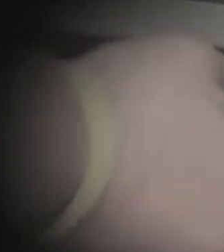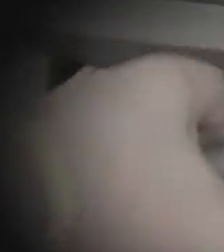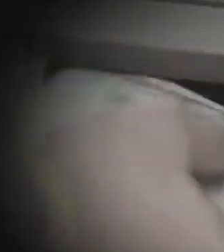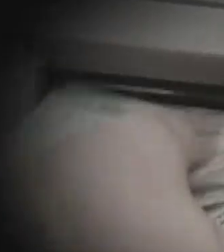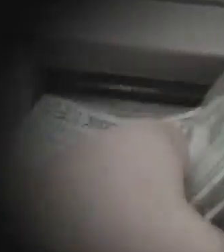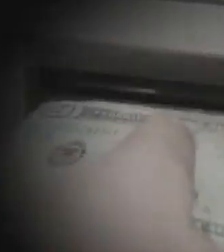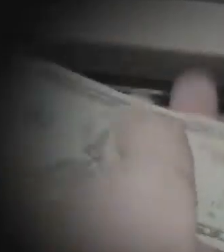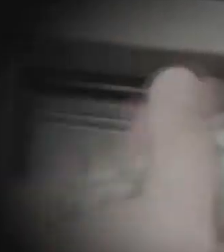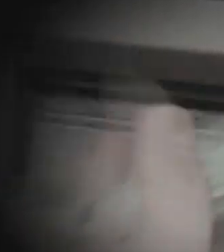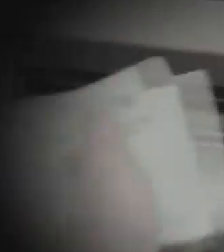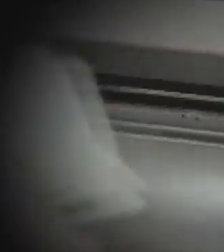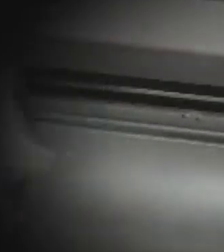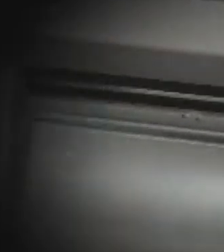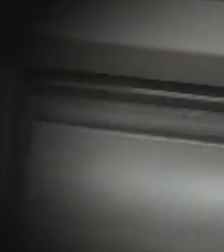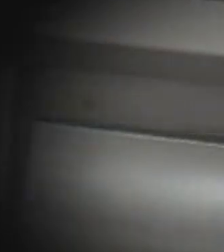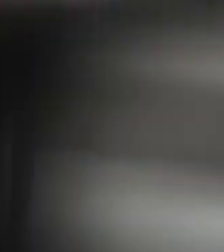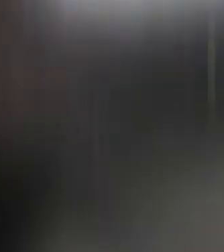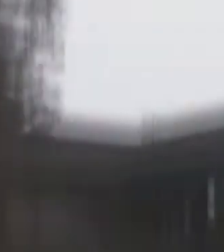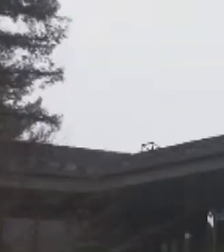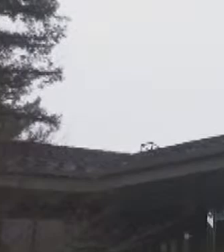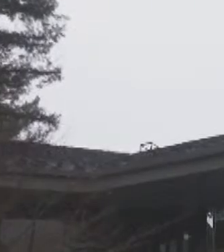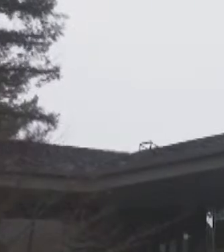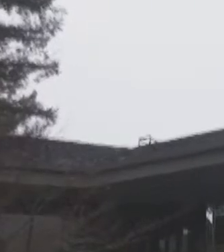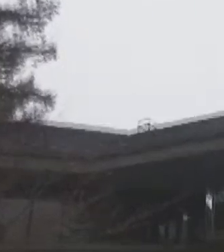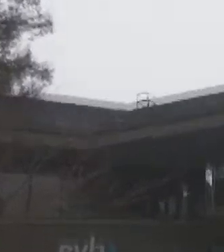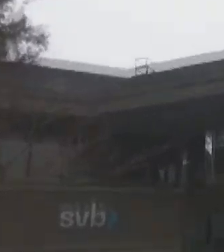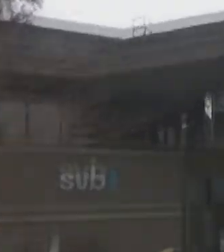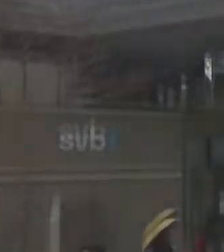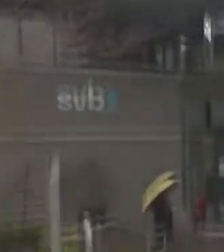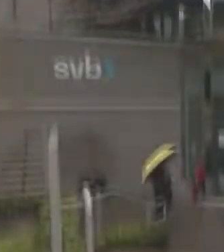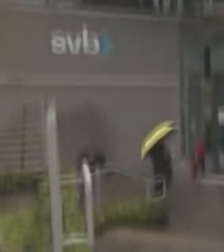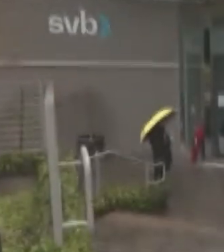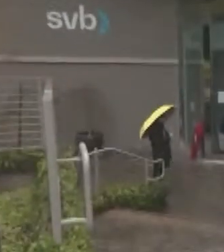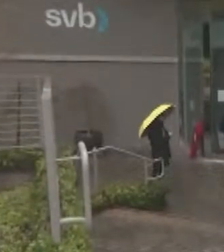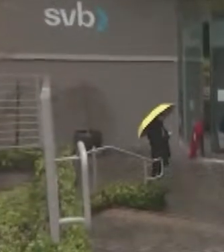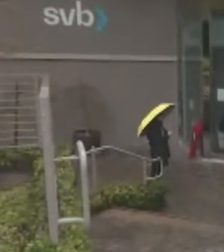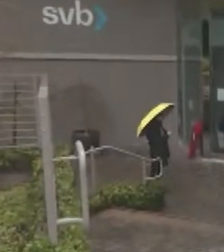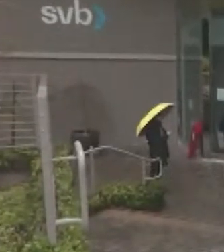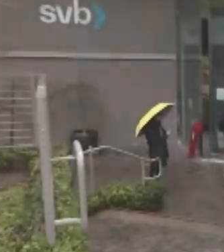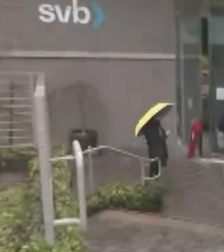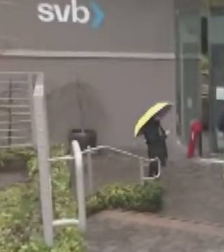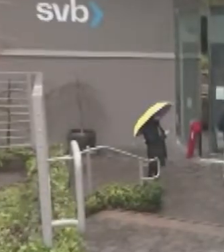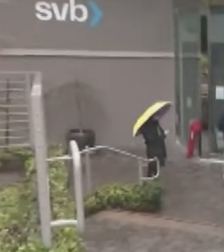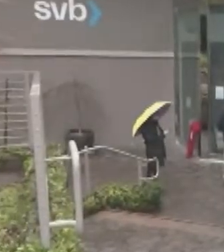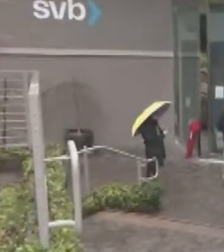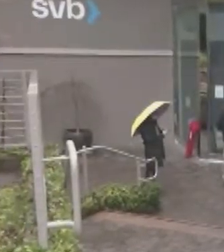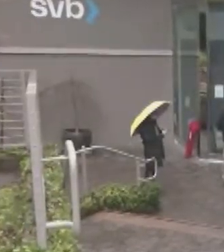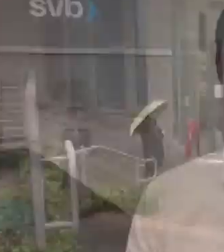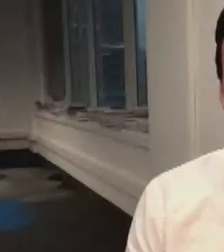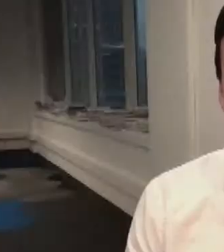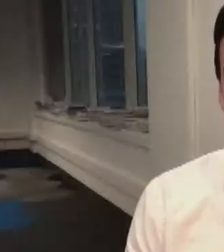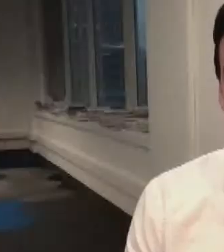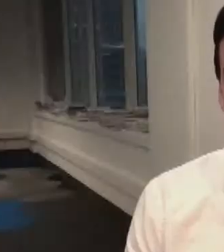anxiety about SVB's financial health. The Biden administration's plan was relief to customers like Stefan